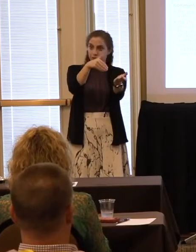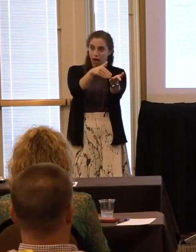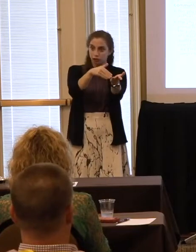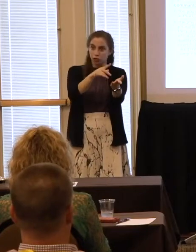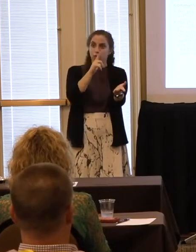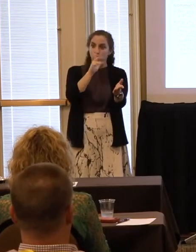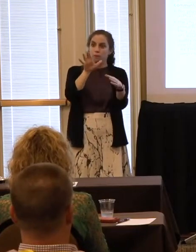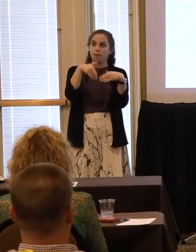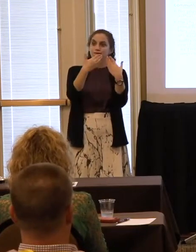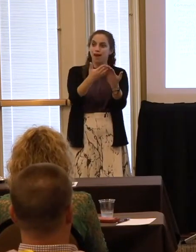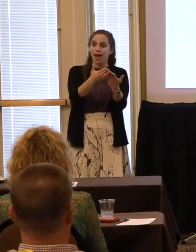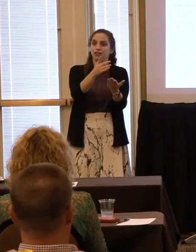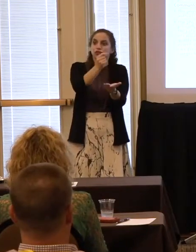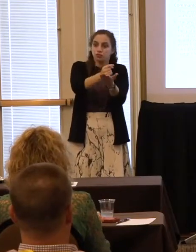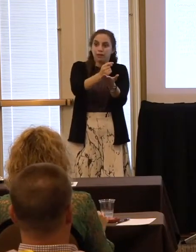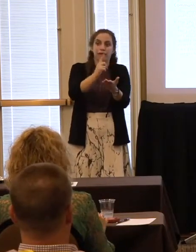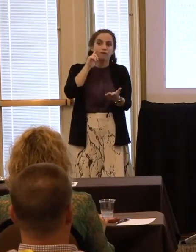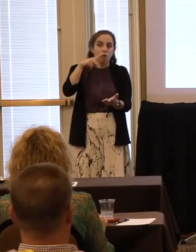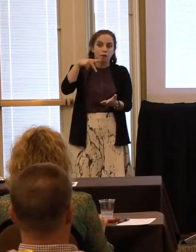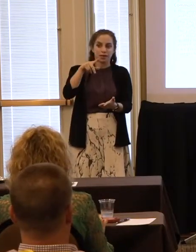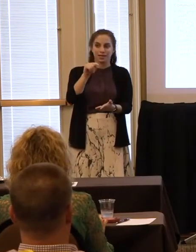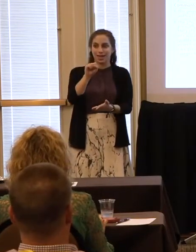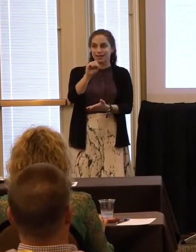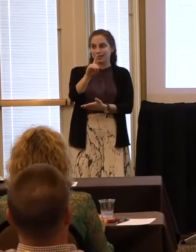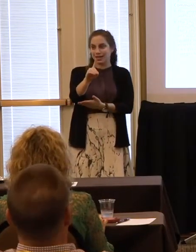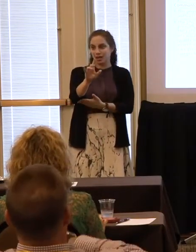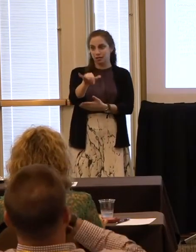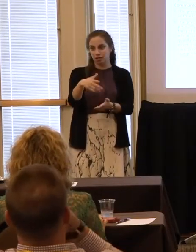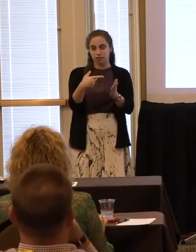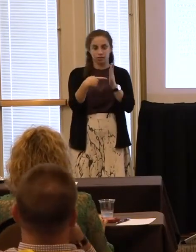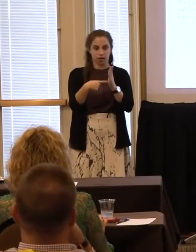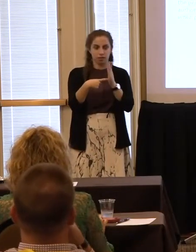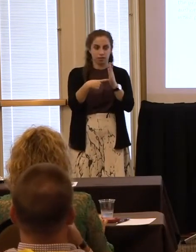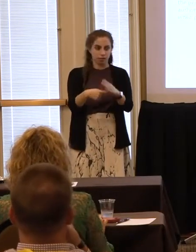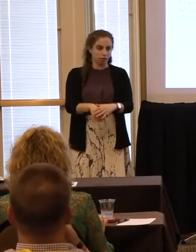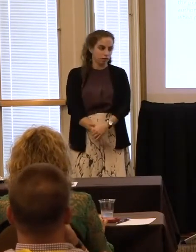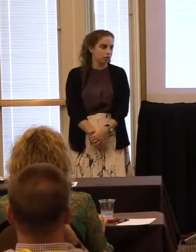for PTSD. This would be a comparable example. So,